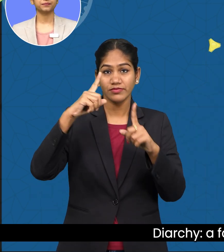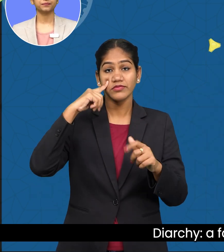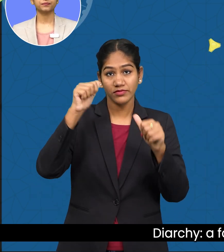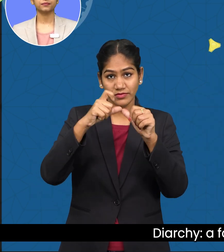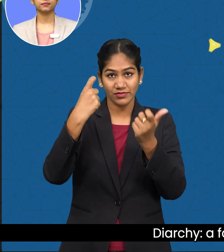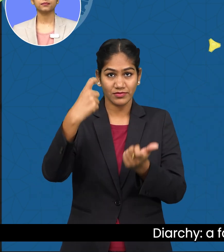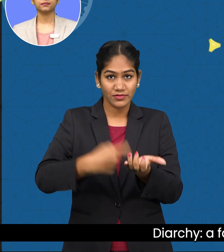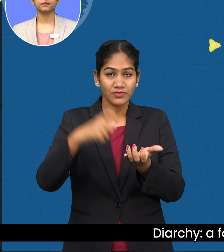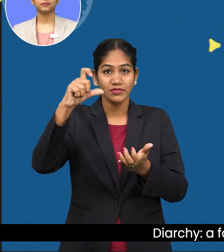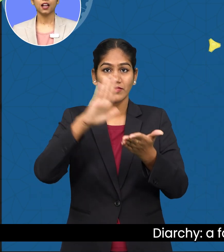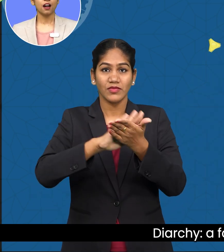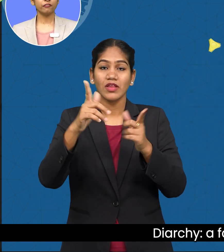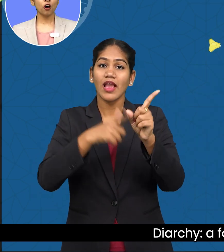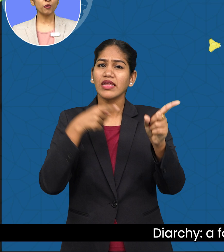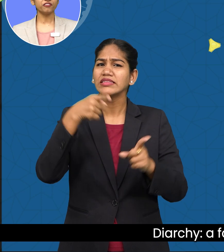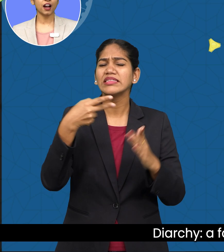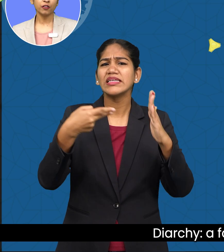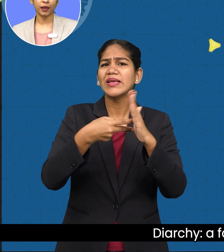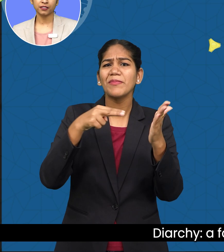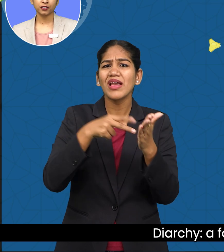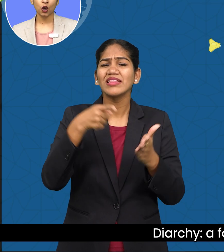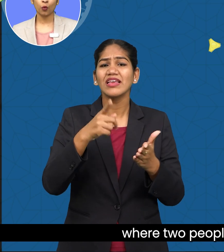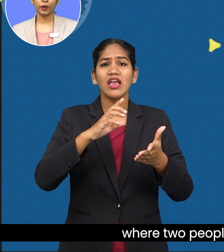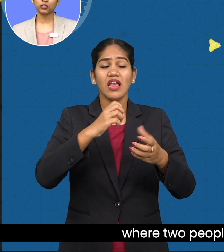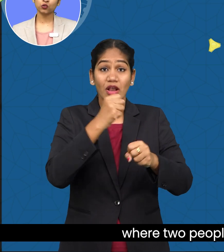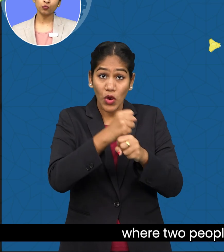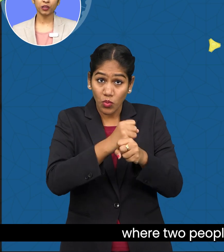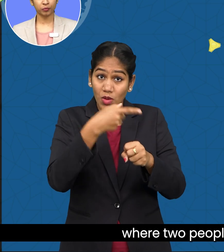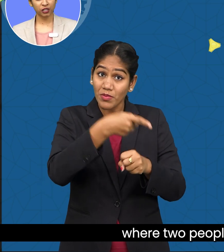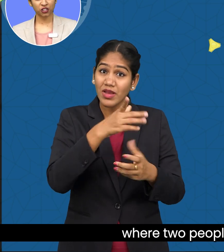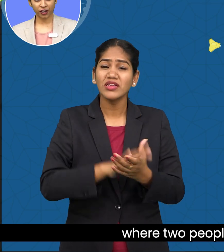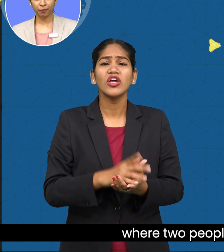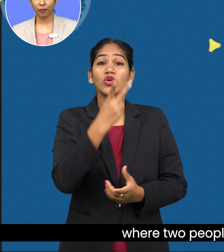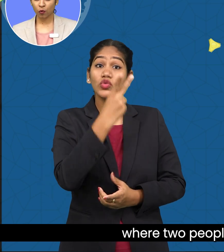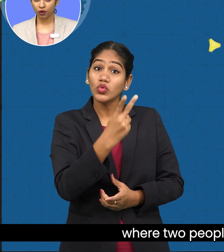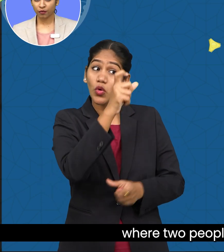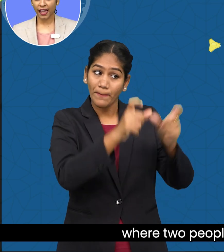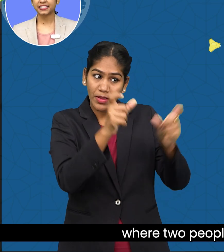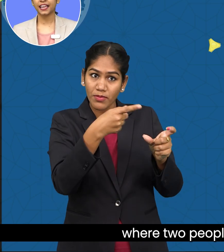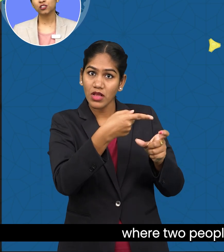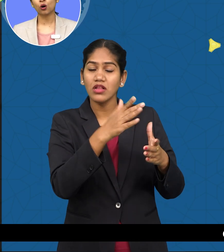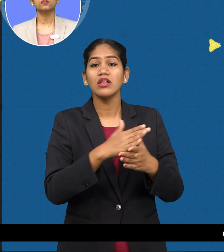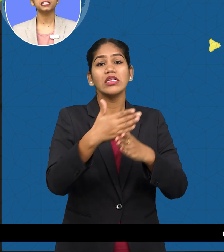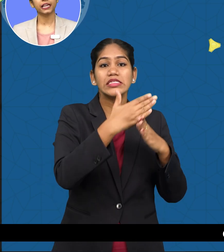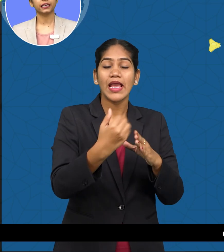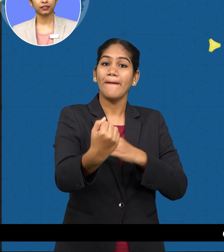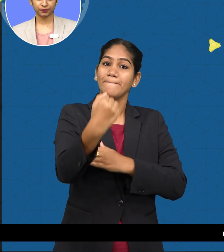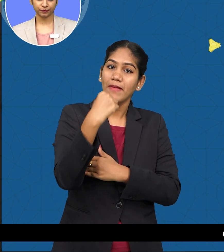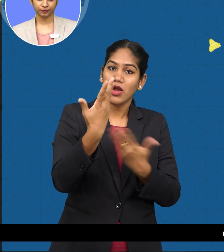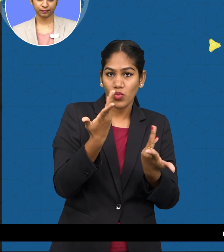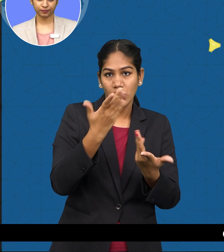Diarchy. A form of government where two people share power as heads of